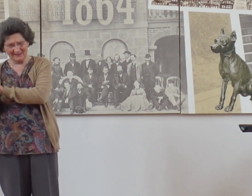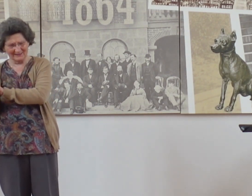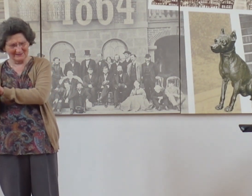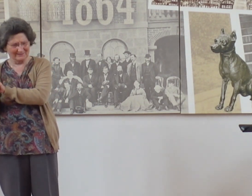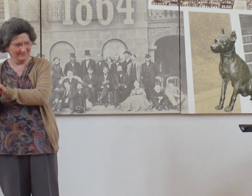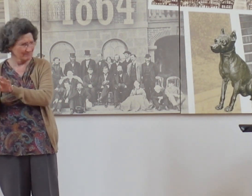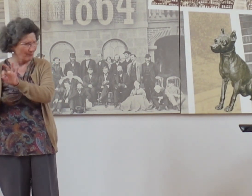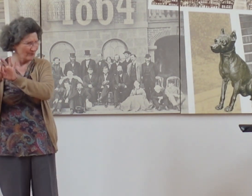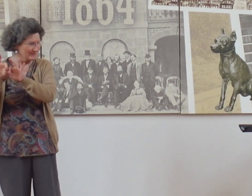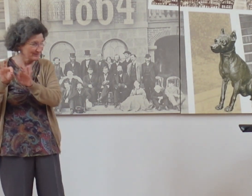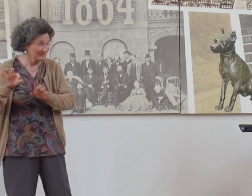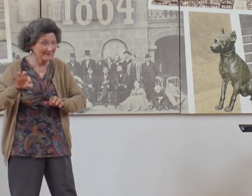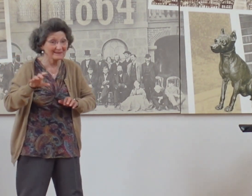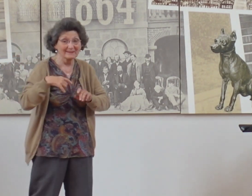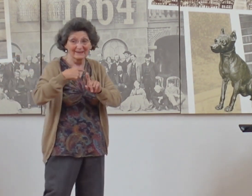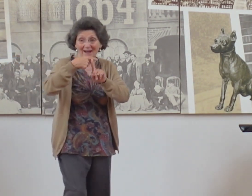2018. I remember that clearly.